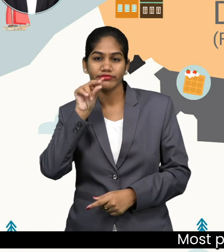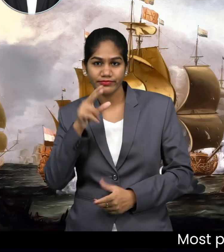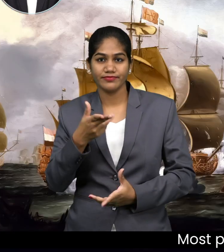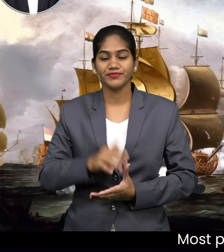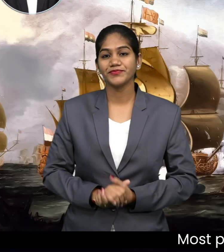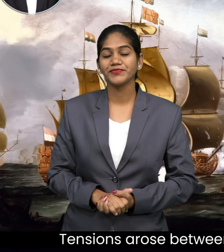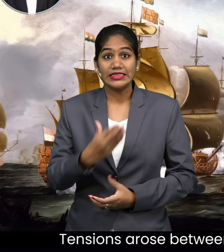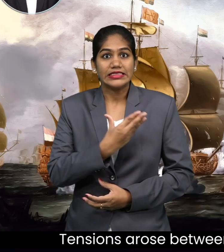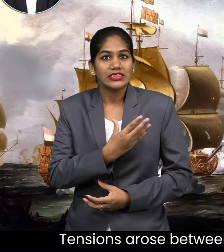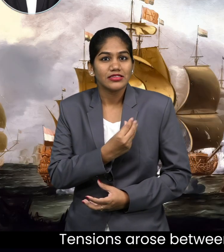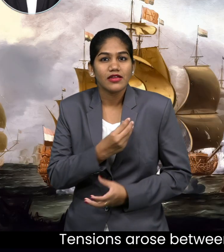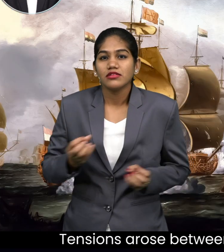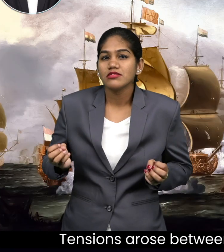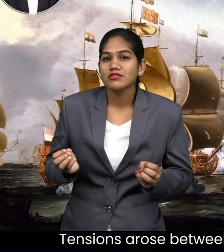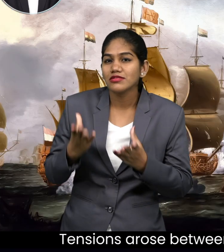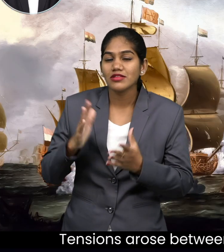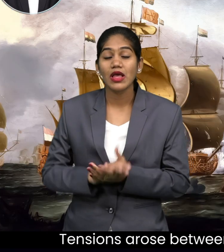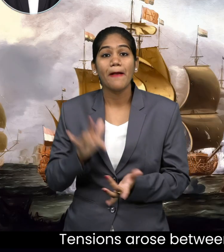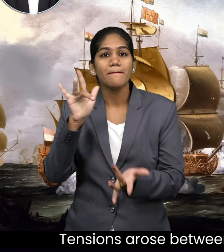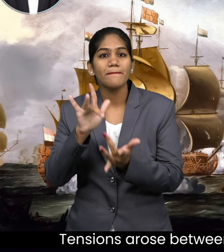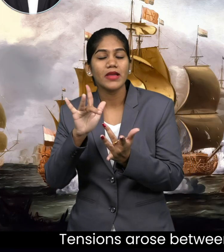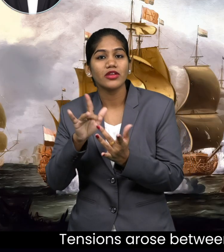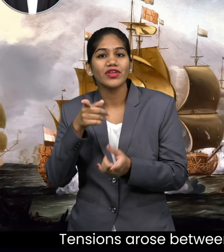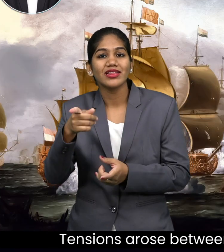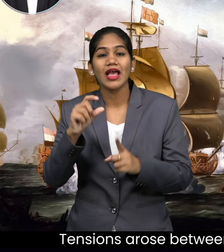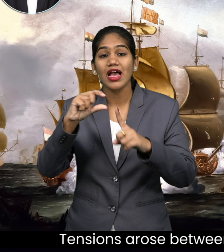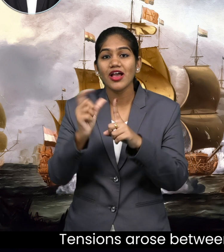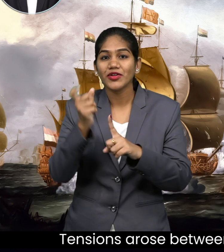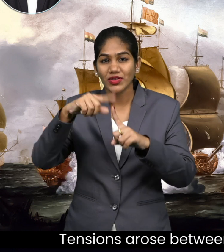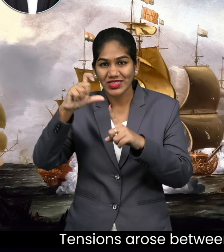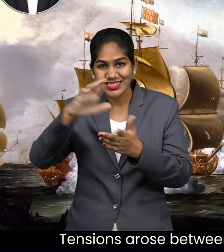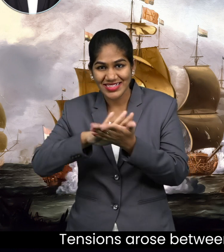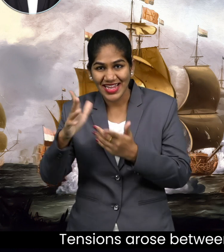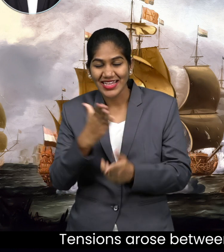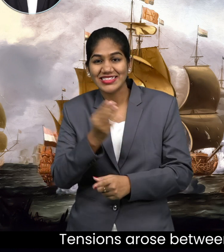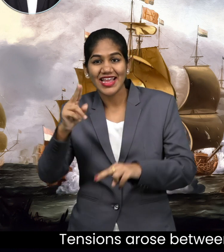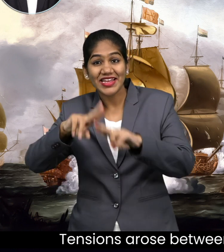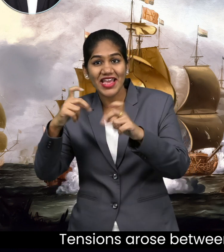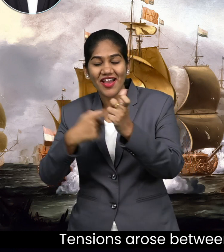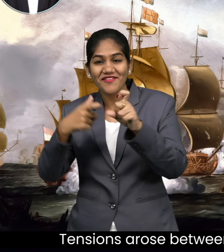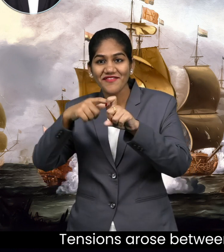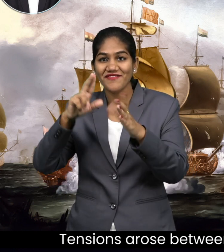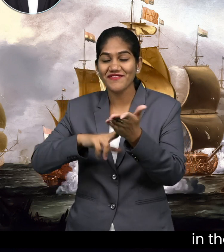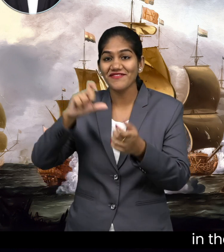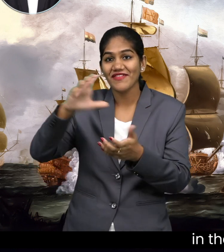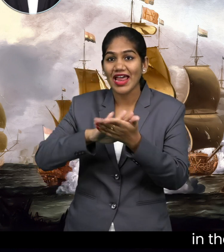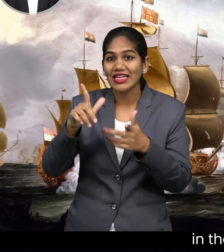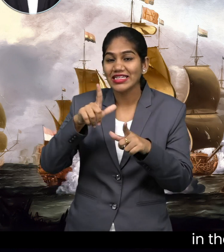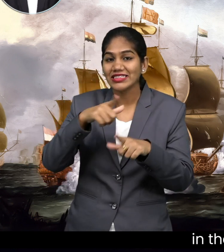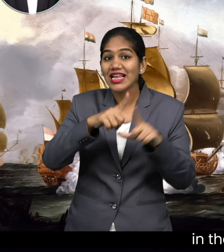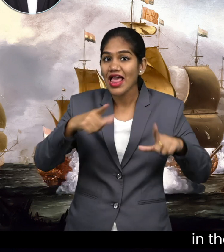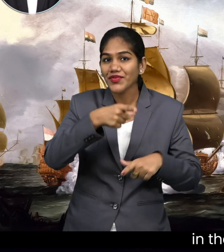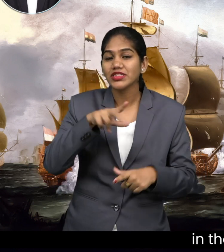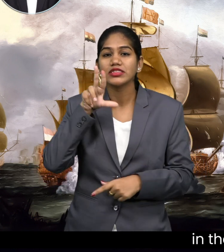French. Tensions arose between the Dutch and French speakers in the